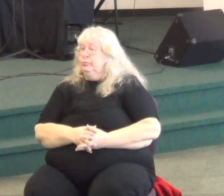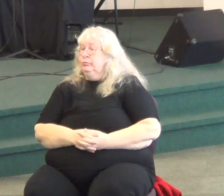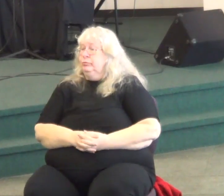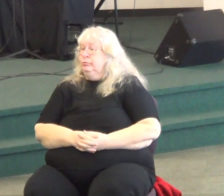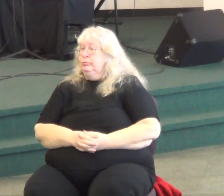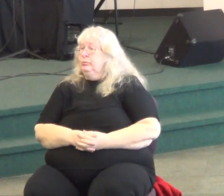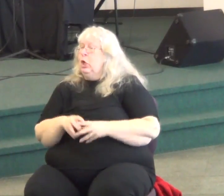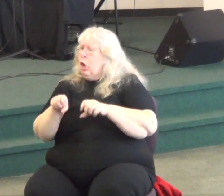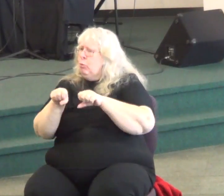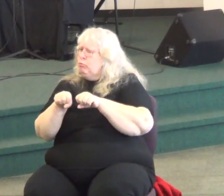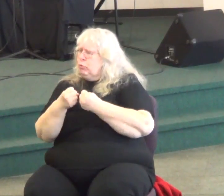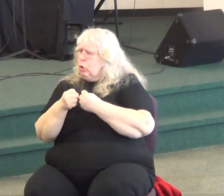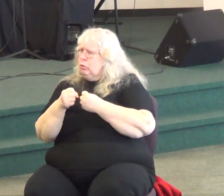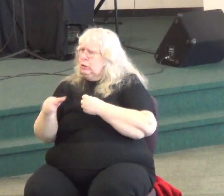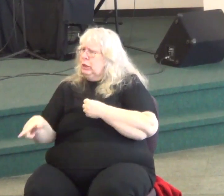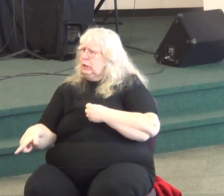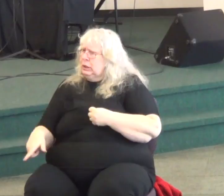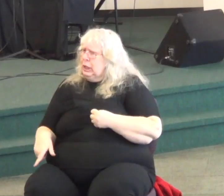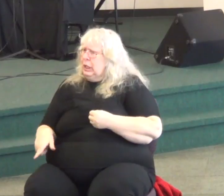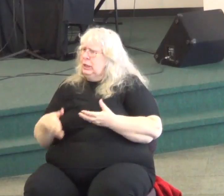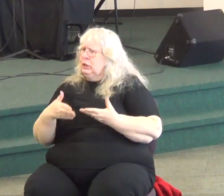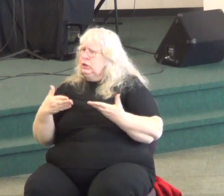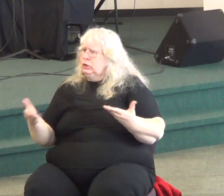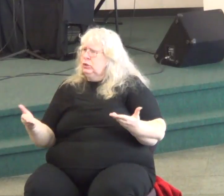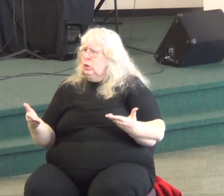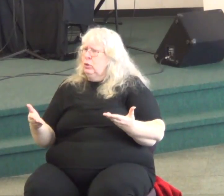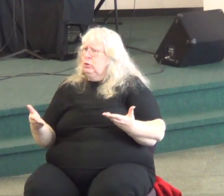Broke that leg so that little lamb wouldn't stray again.